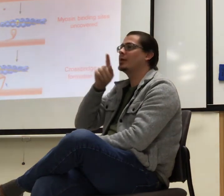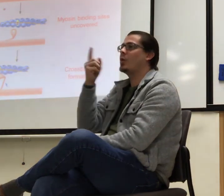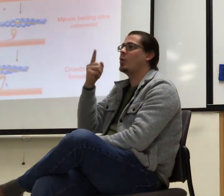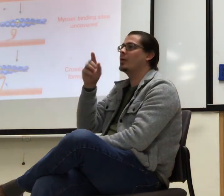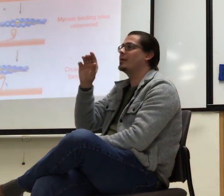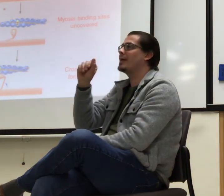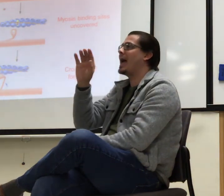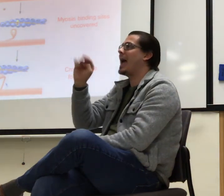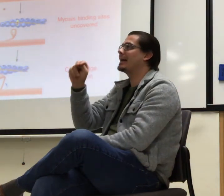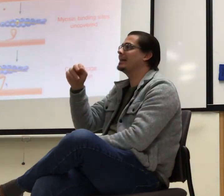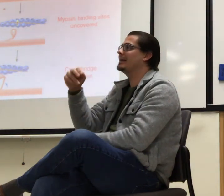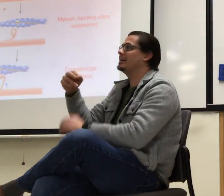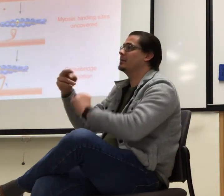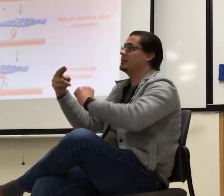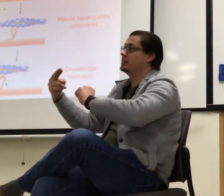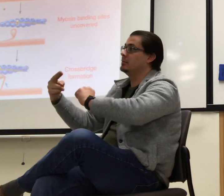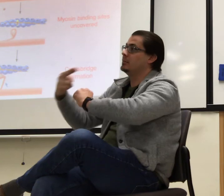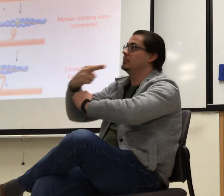sliding.